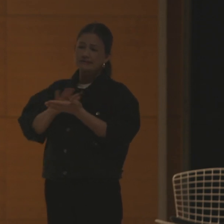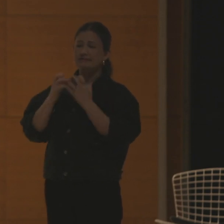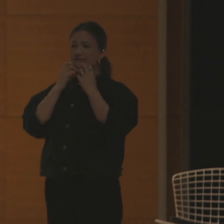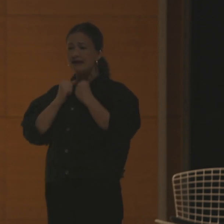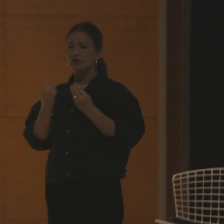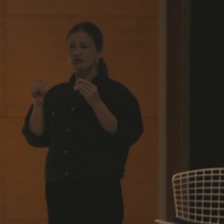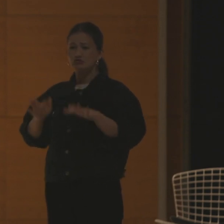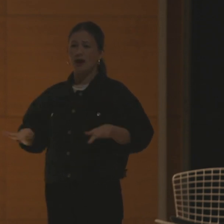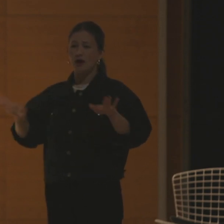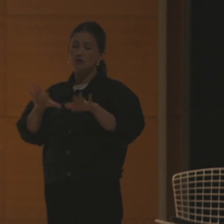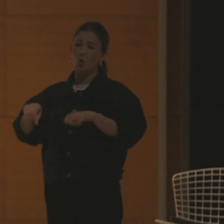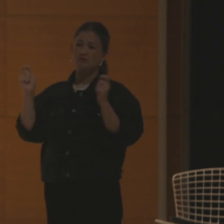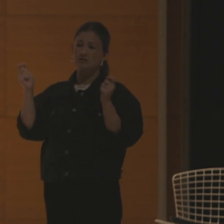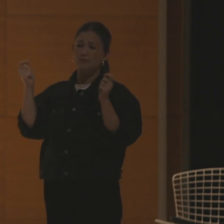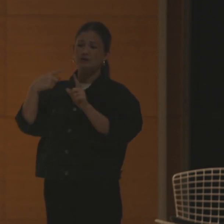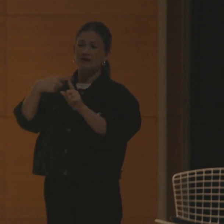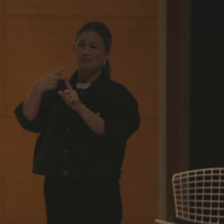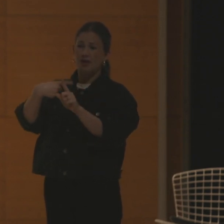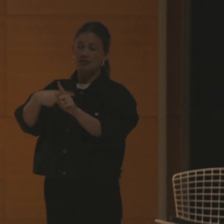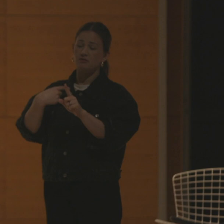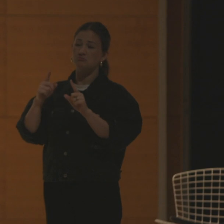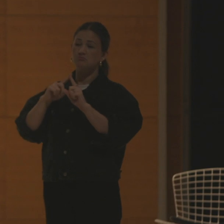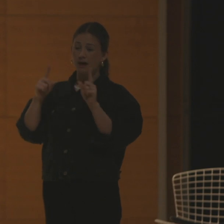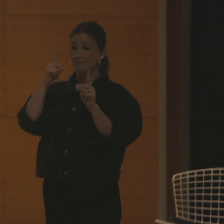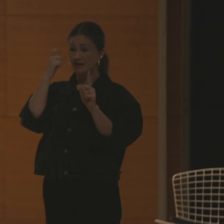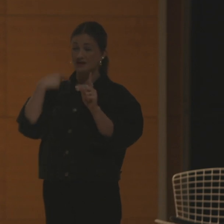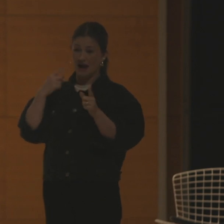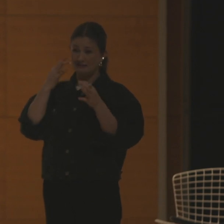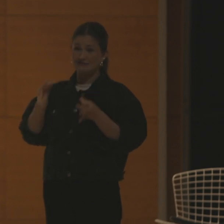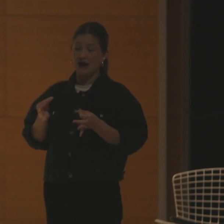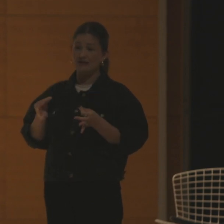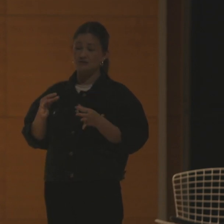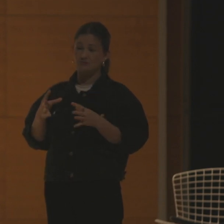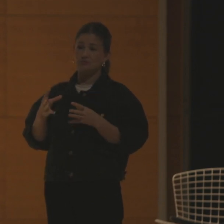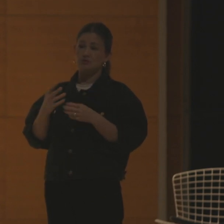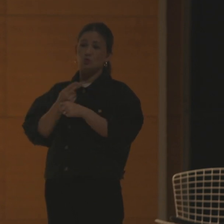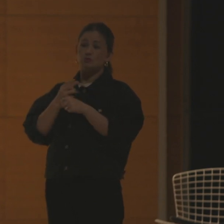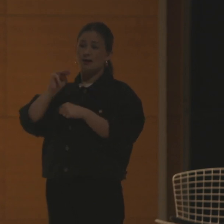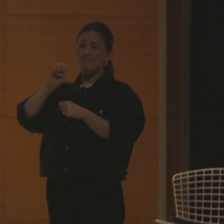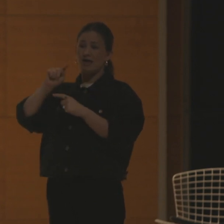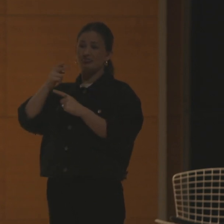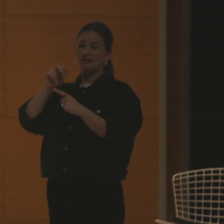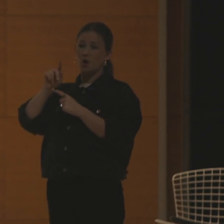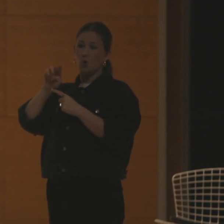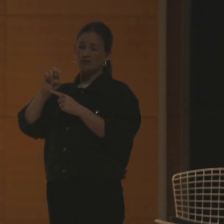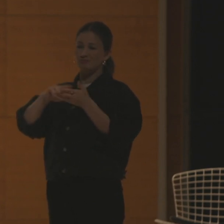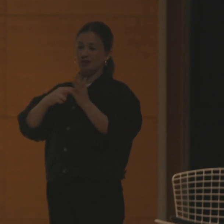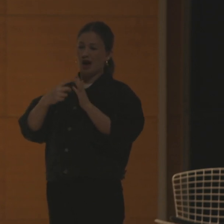happened once a month, except since I had chosen to take methadone, I was ineligible to participate in native spiritual